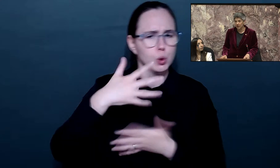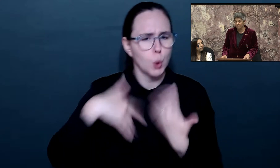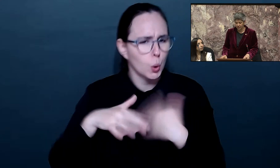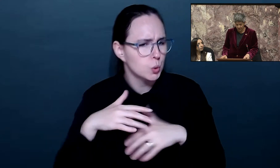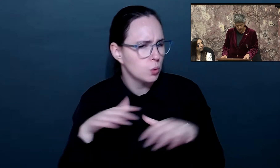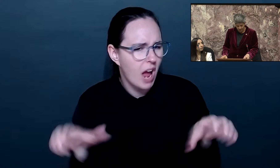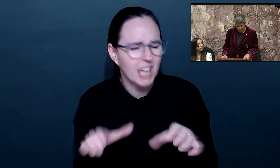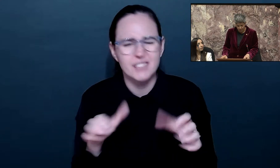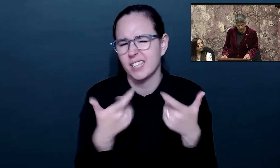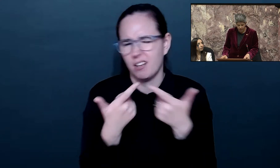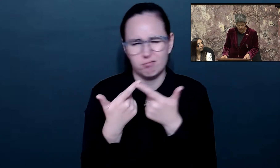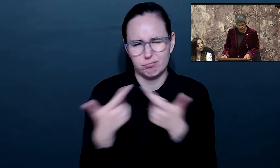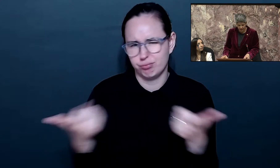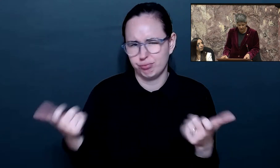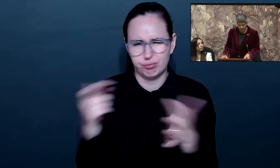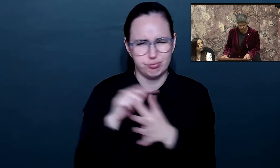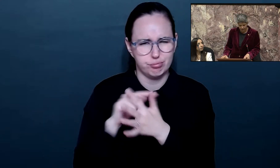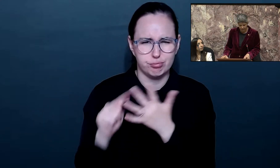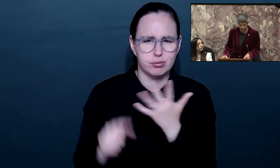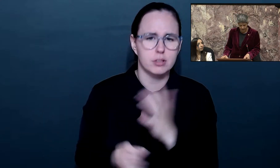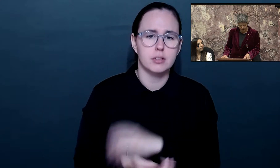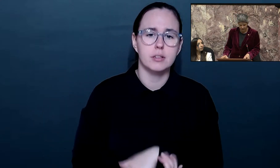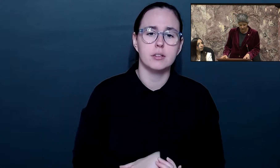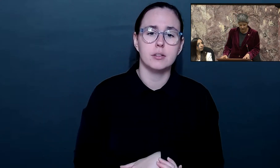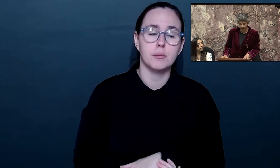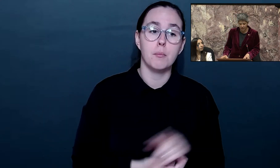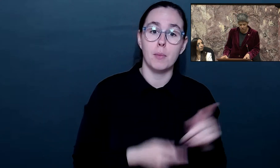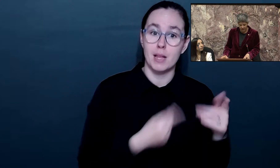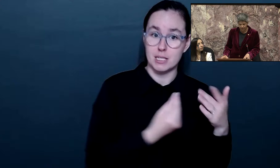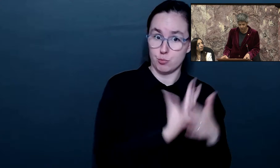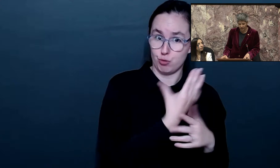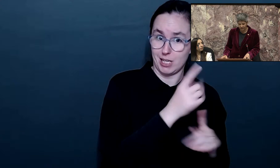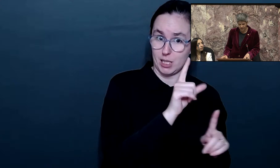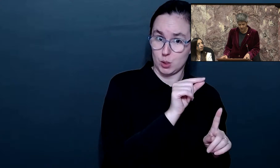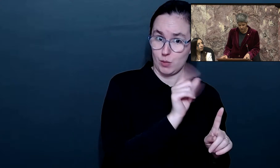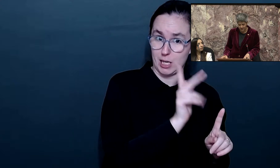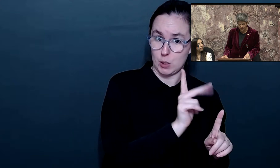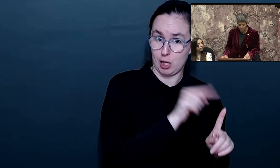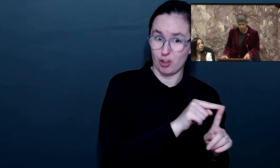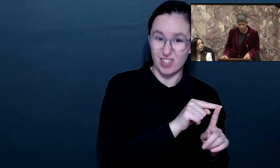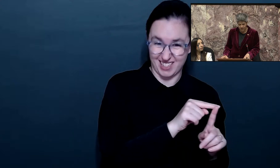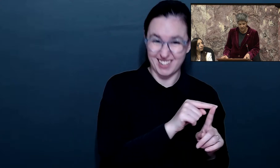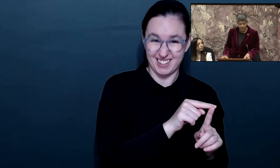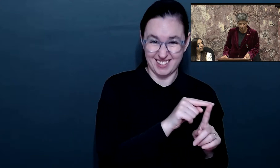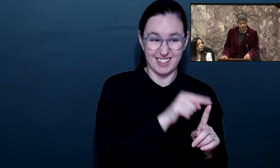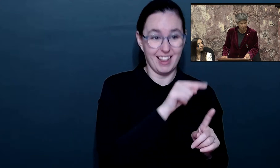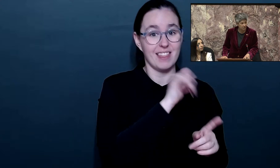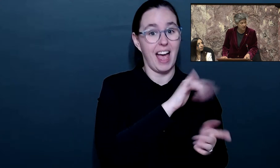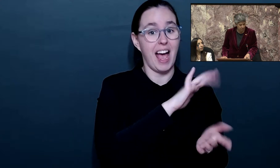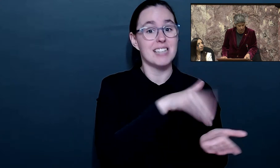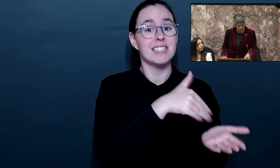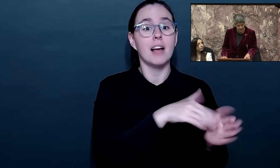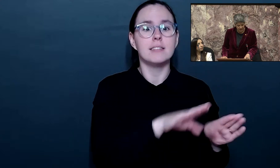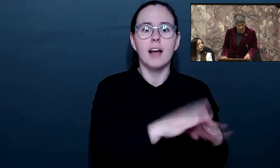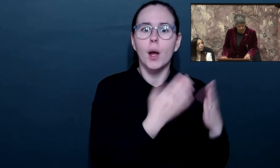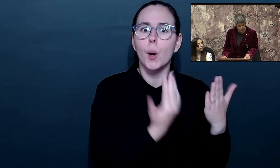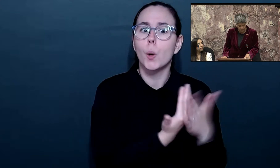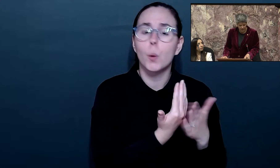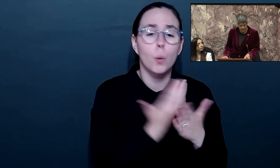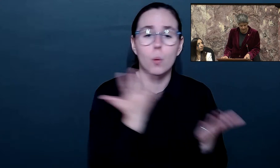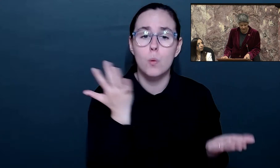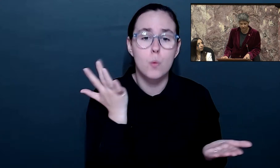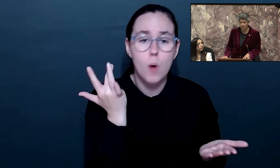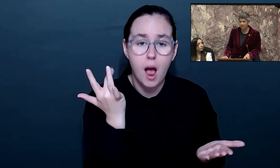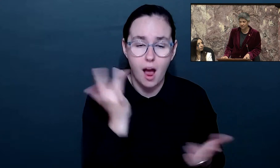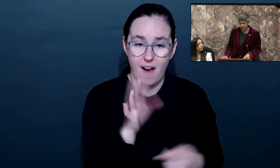new chapter by relocating from their location at the 411 Dunsmuir Street to a vibrant neighbourhood at Fraser